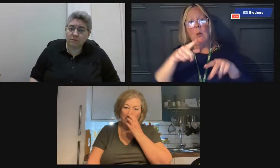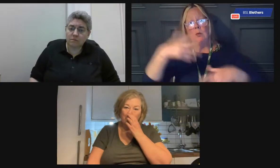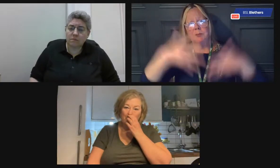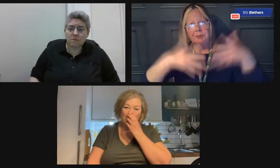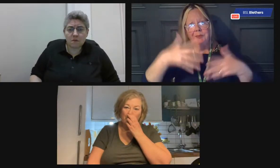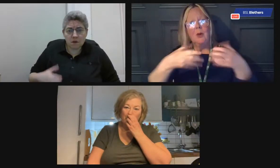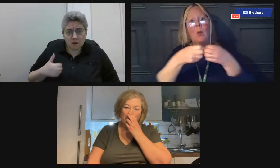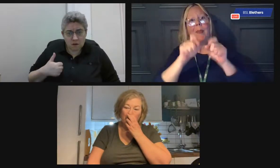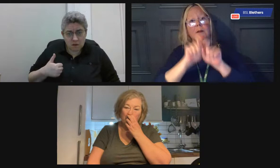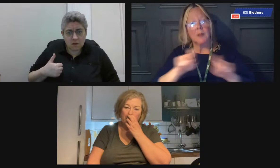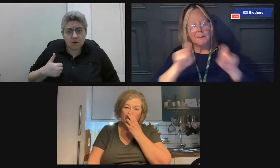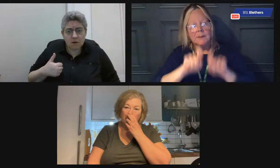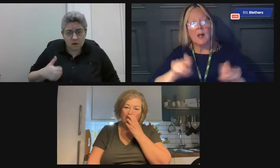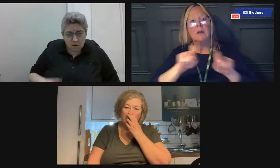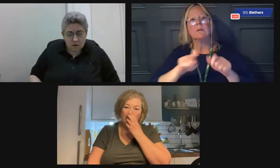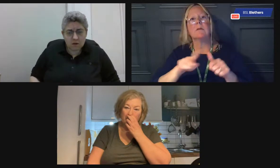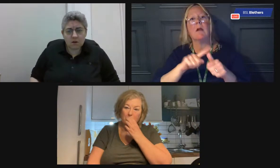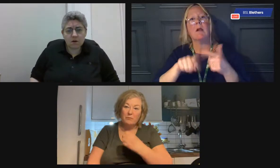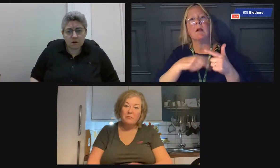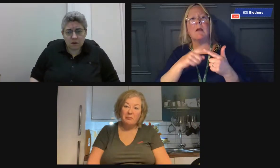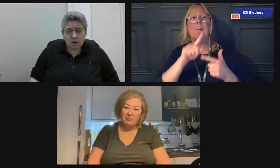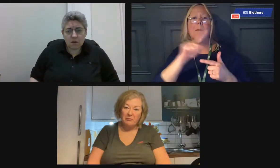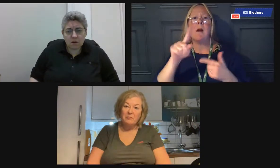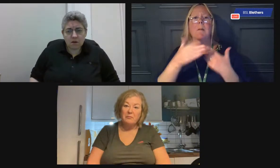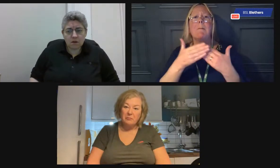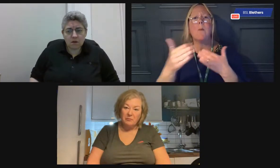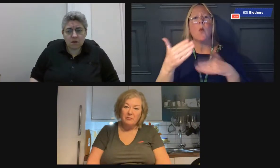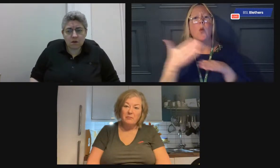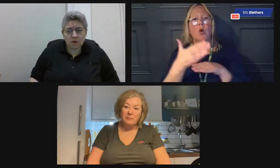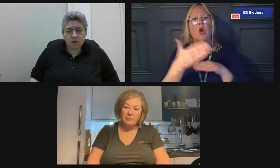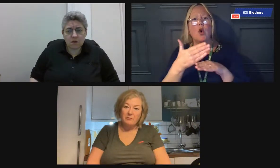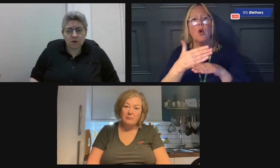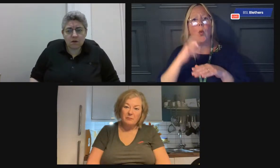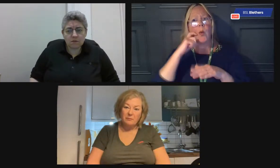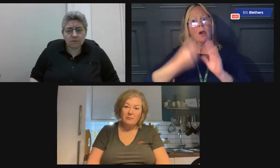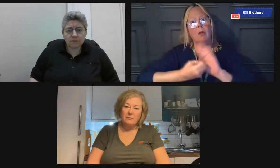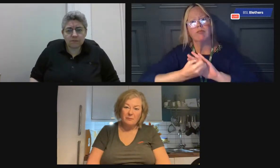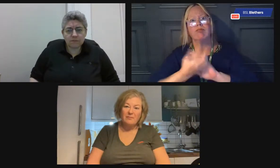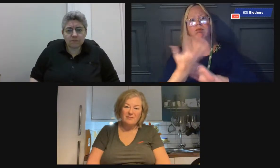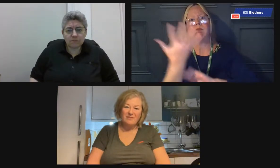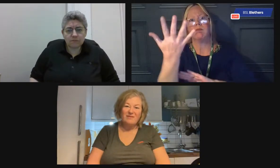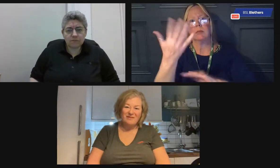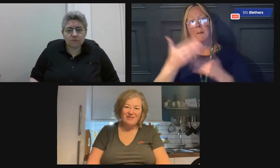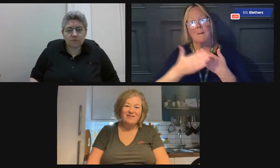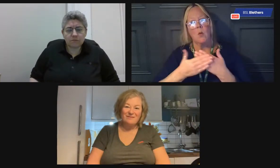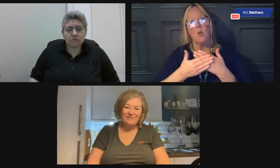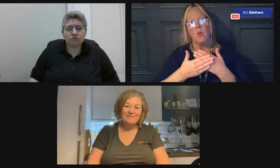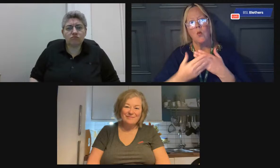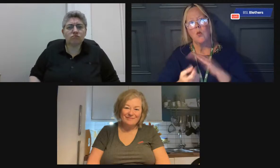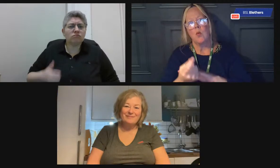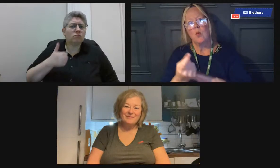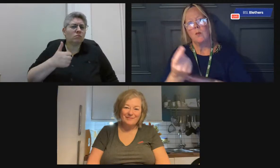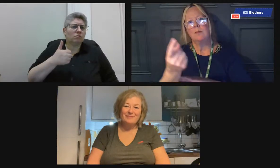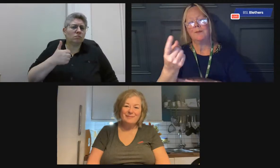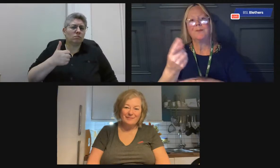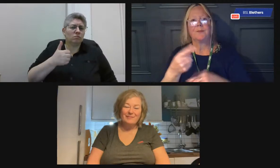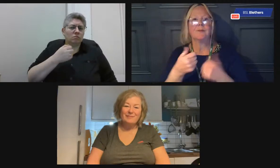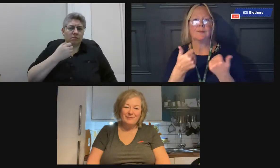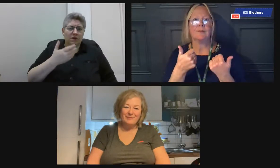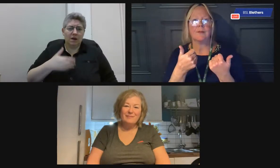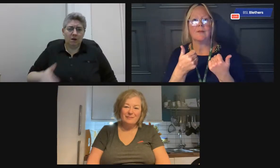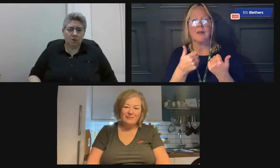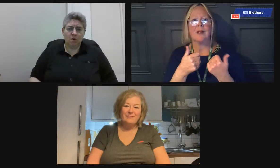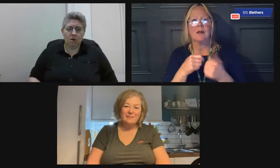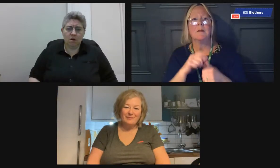and they've produced quite a few already that are signed and subtitled, but there's more work to be done. And we